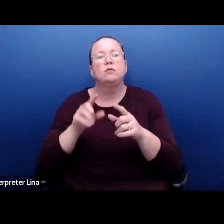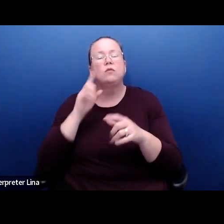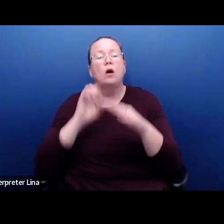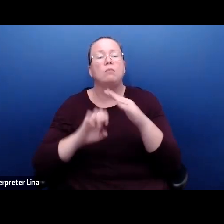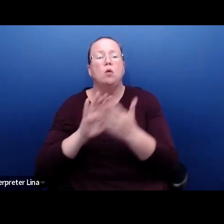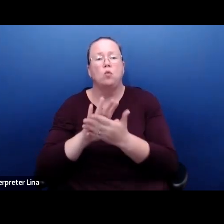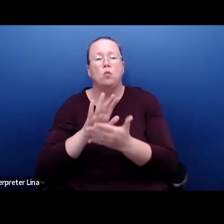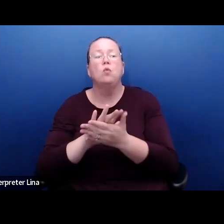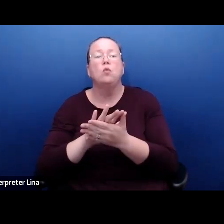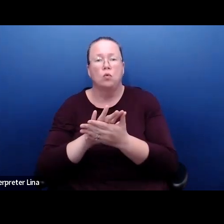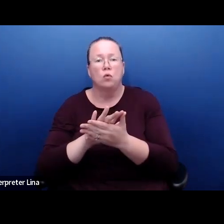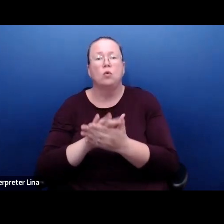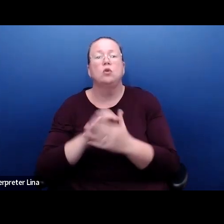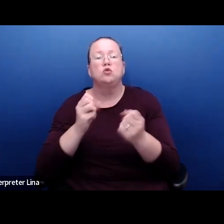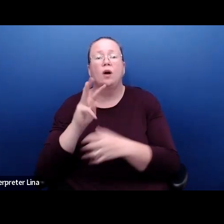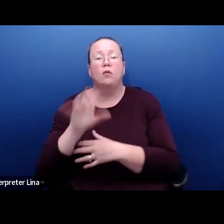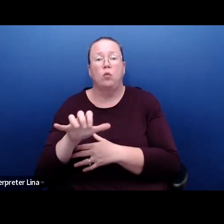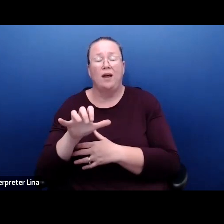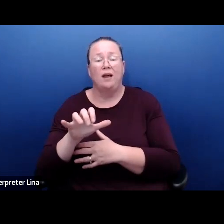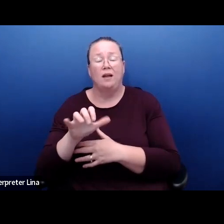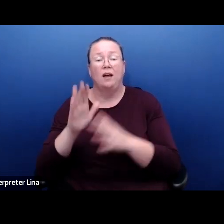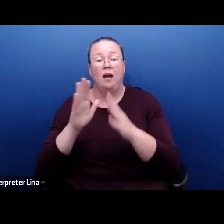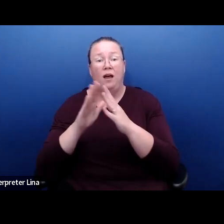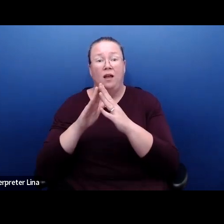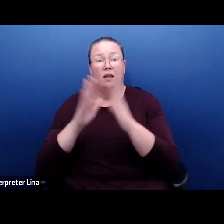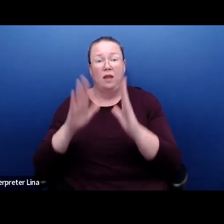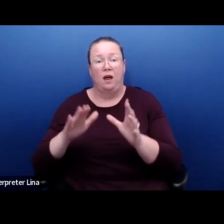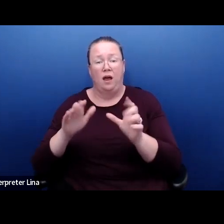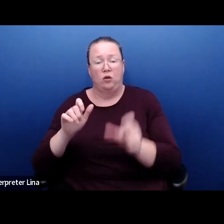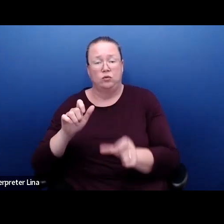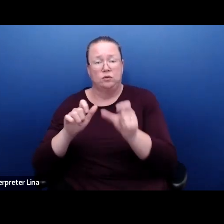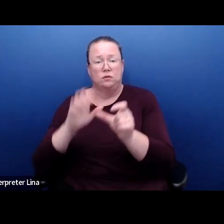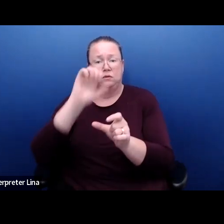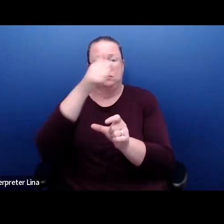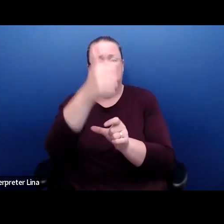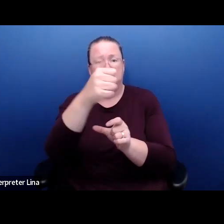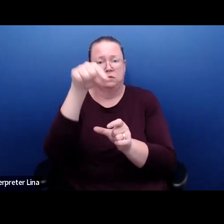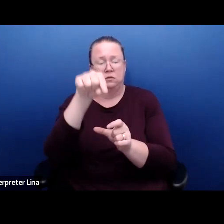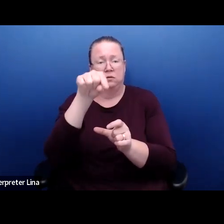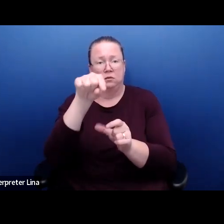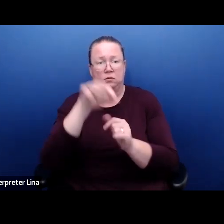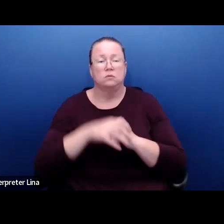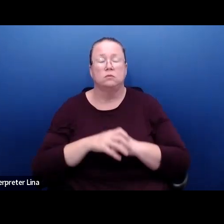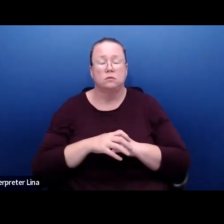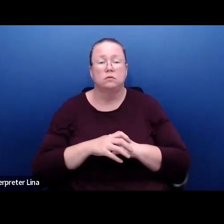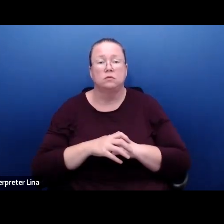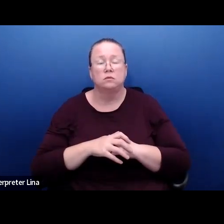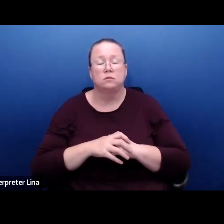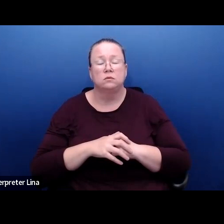school. And the house that we want to visit is right on the other side of the driveway.